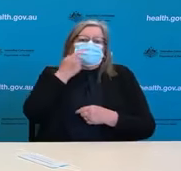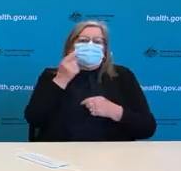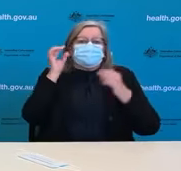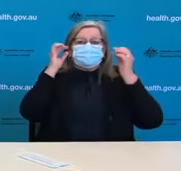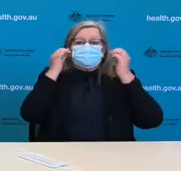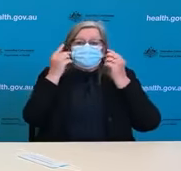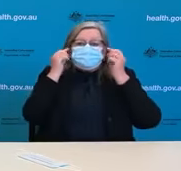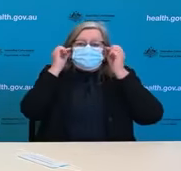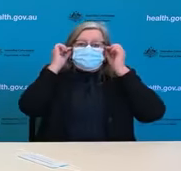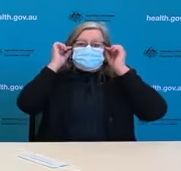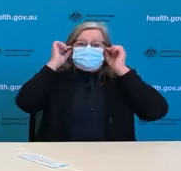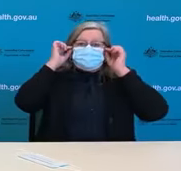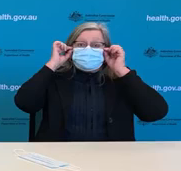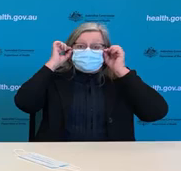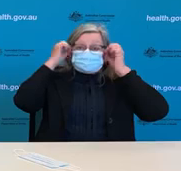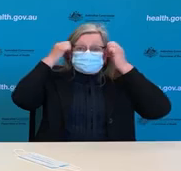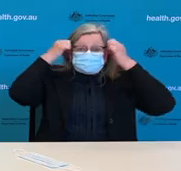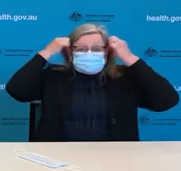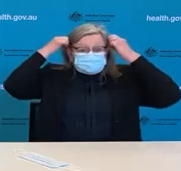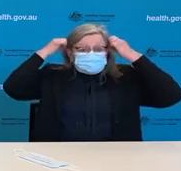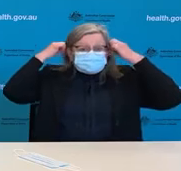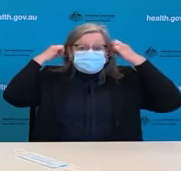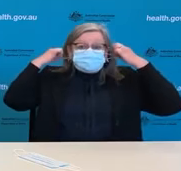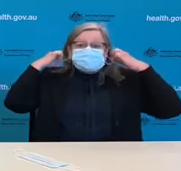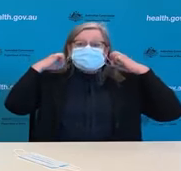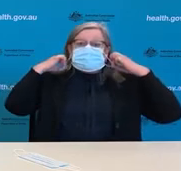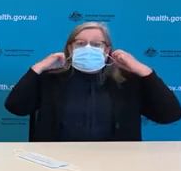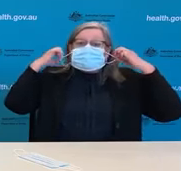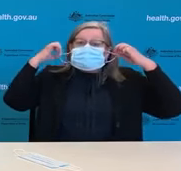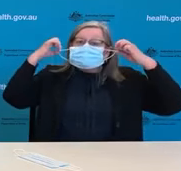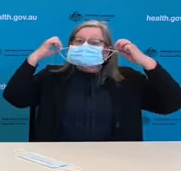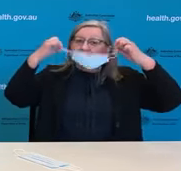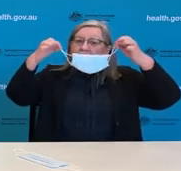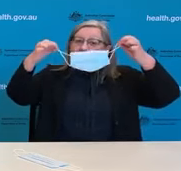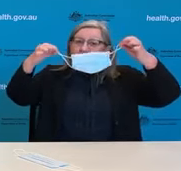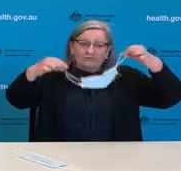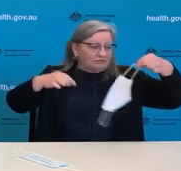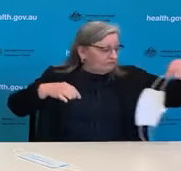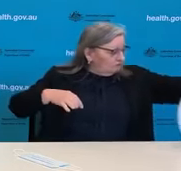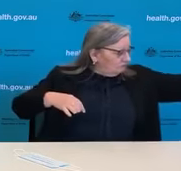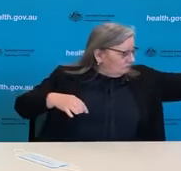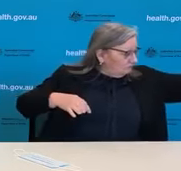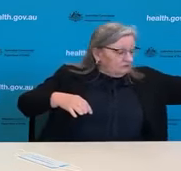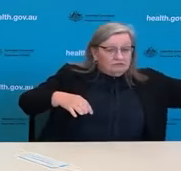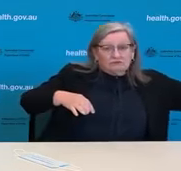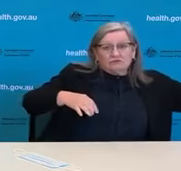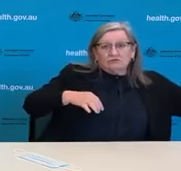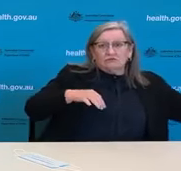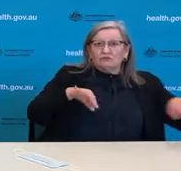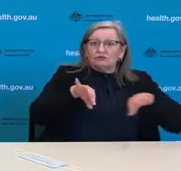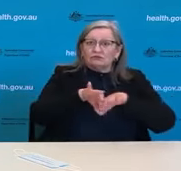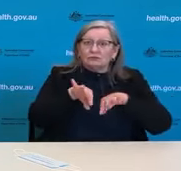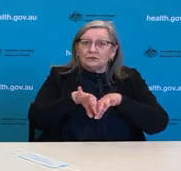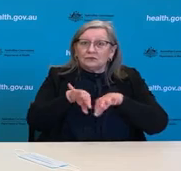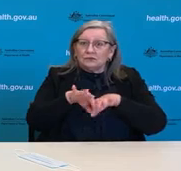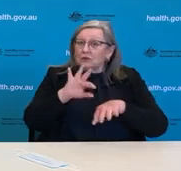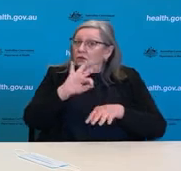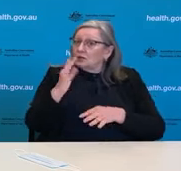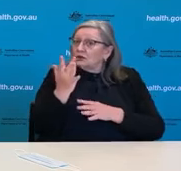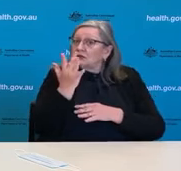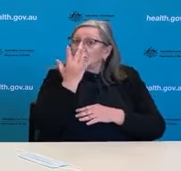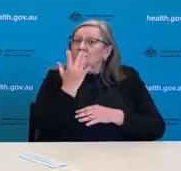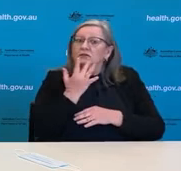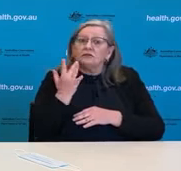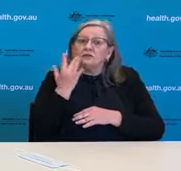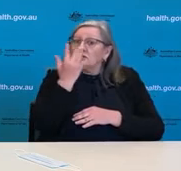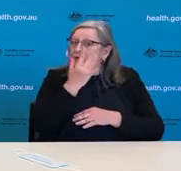off safely and appropriately. It's very important that you don't touch the front of your mask, that you use